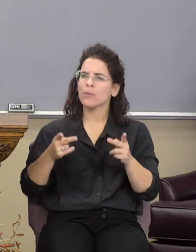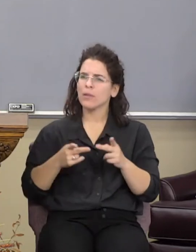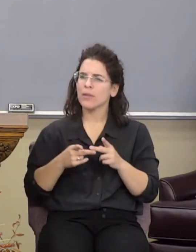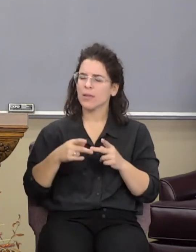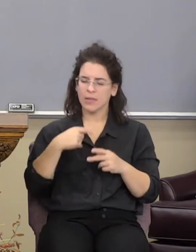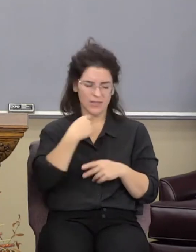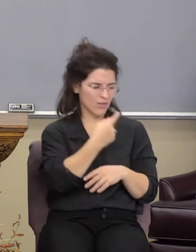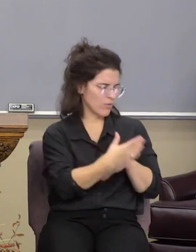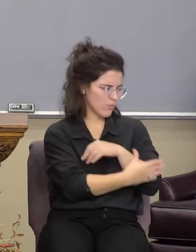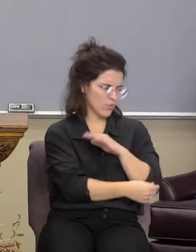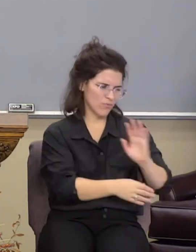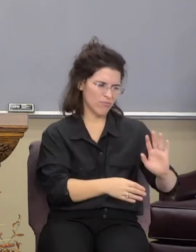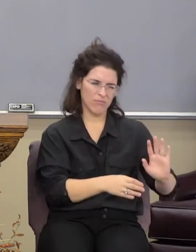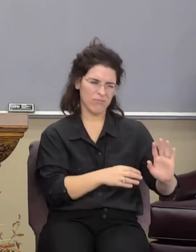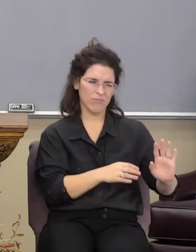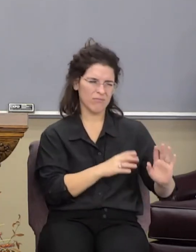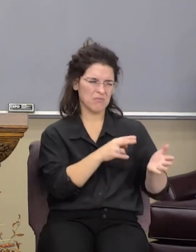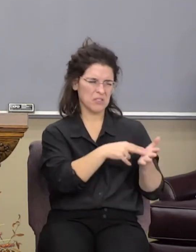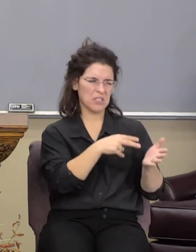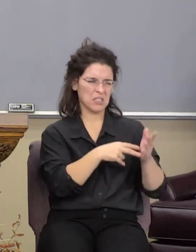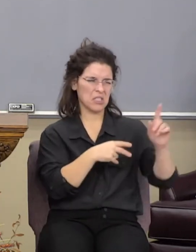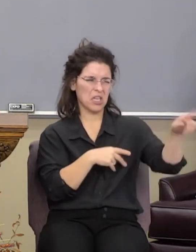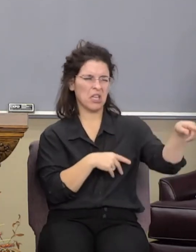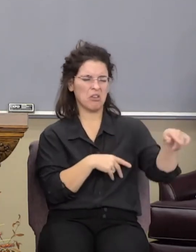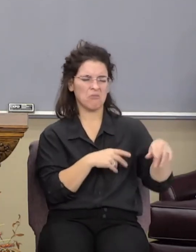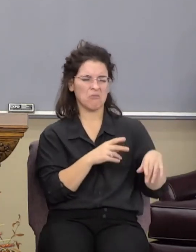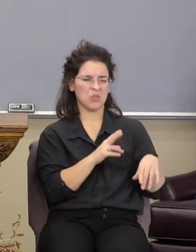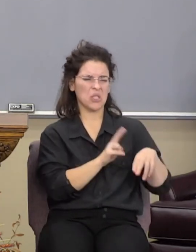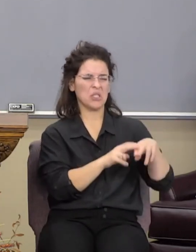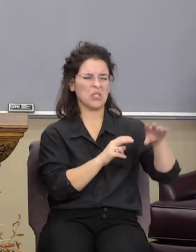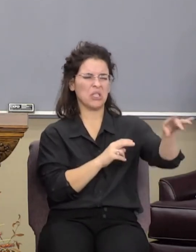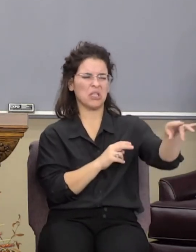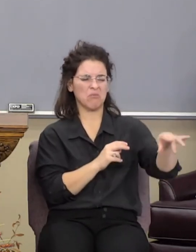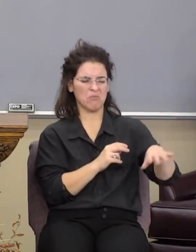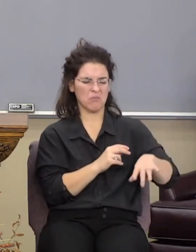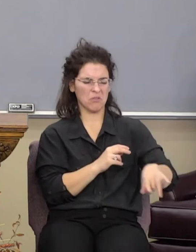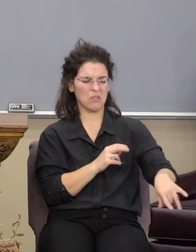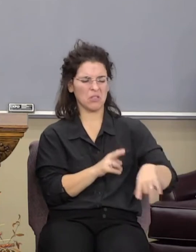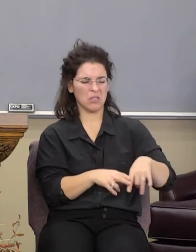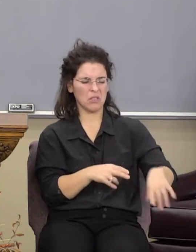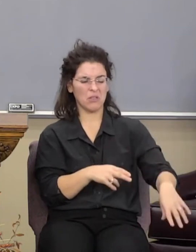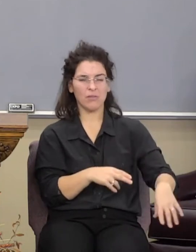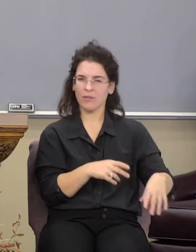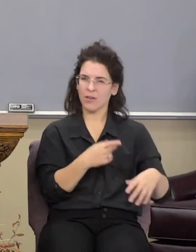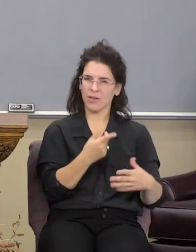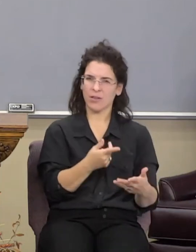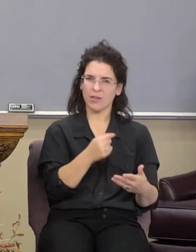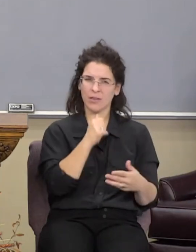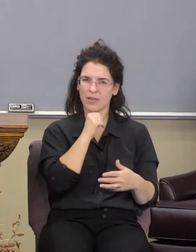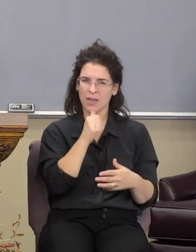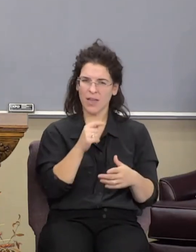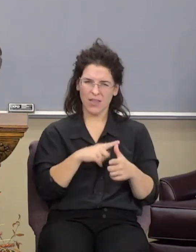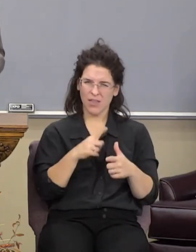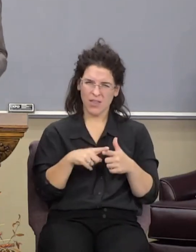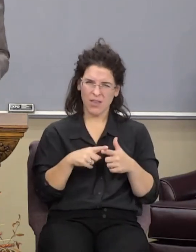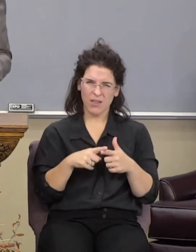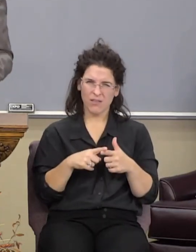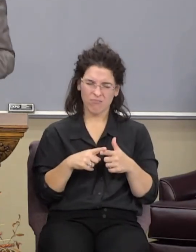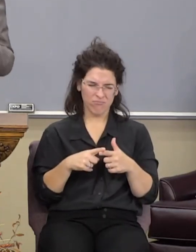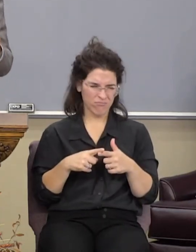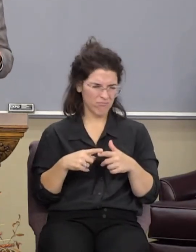say to the poor, stand thou there, or sit here under my footstool. Are ye not then partial